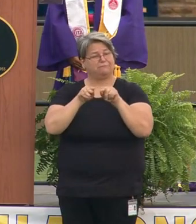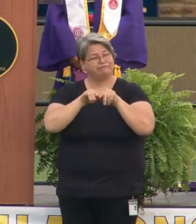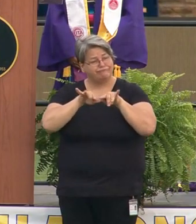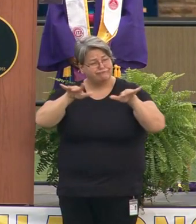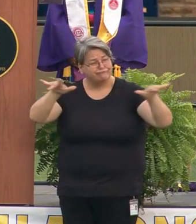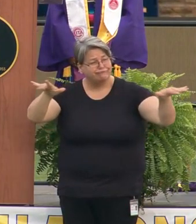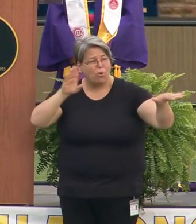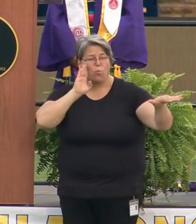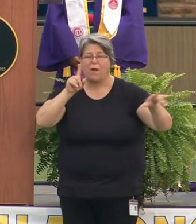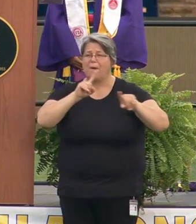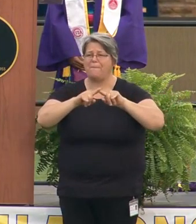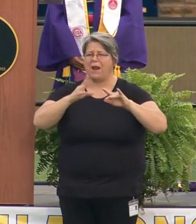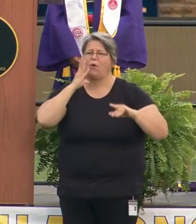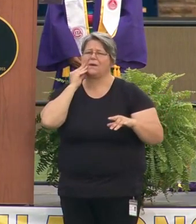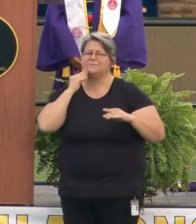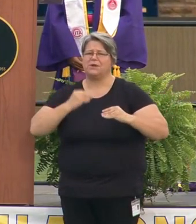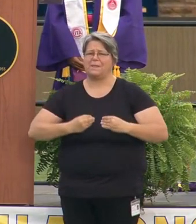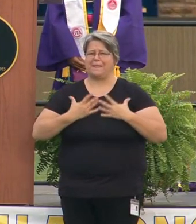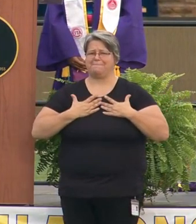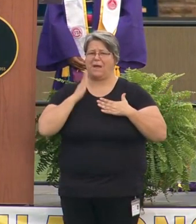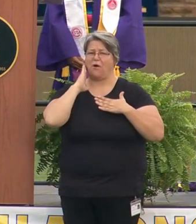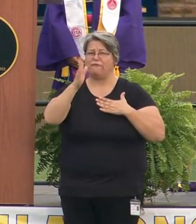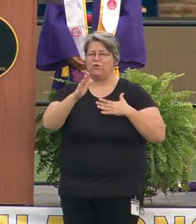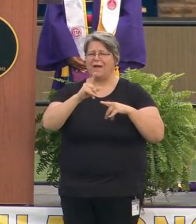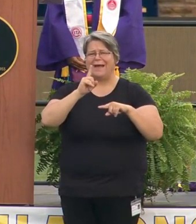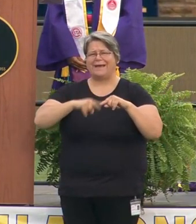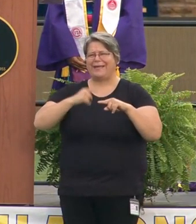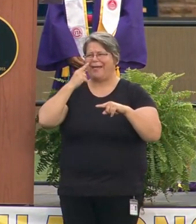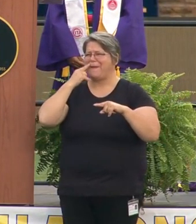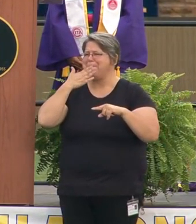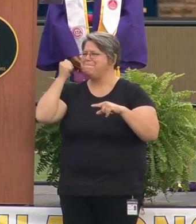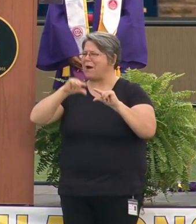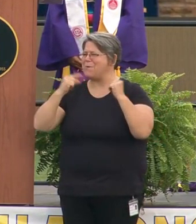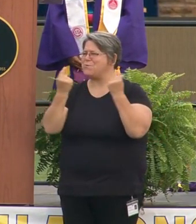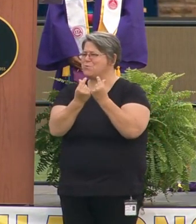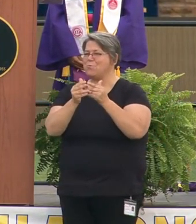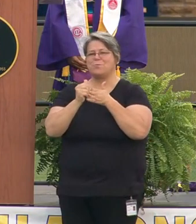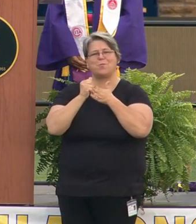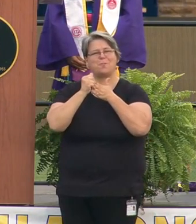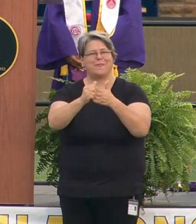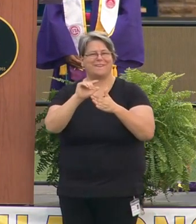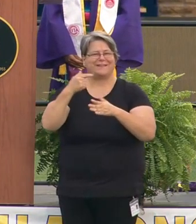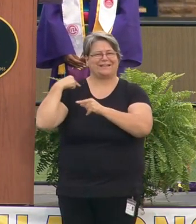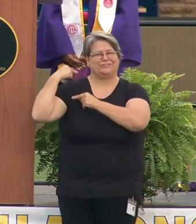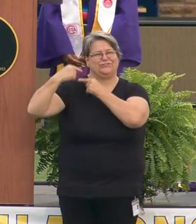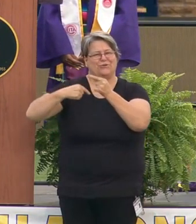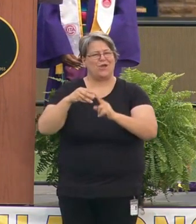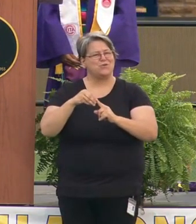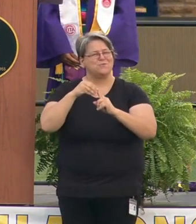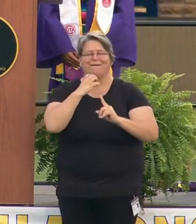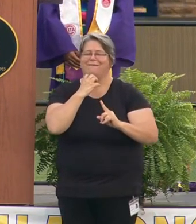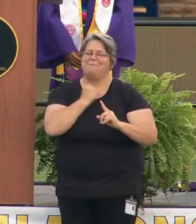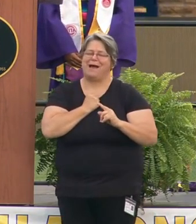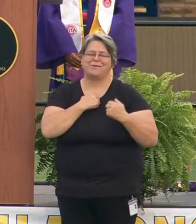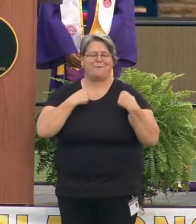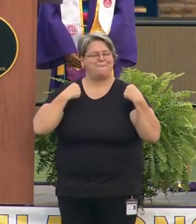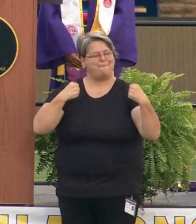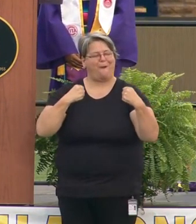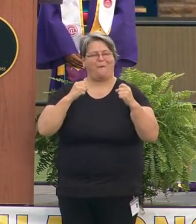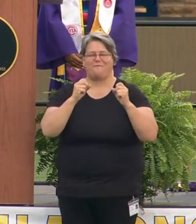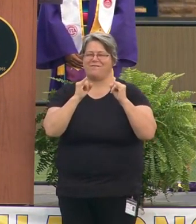will inspire the future. I can't think of a better group of students to lead the next generation of unique, passionate, powerful